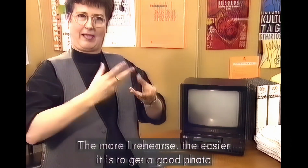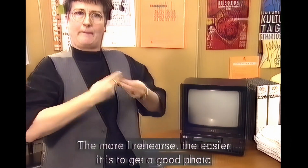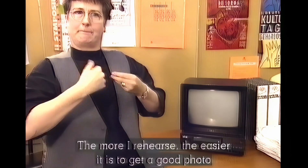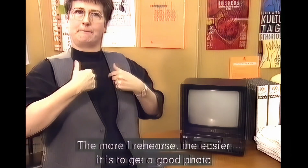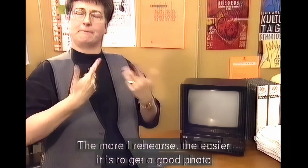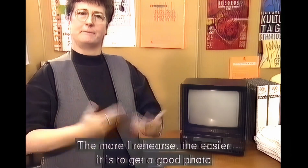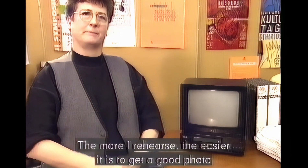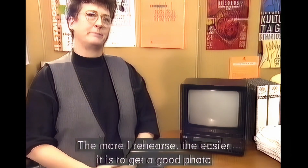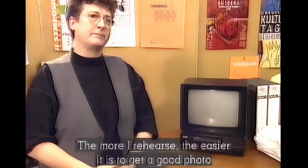photo.